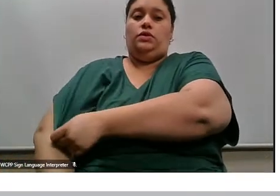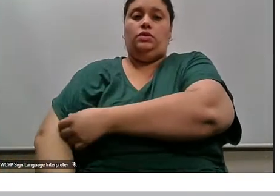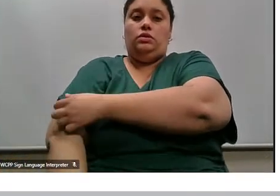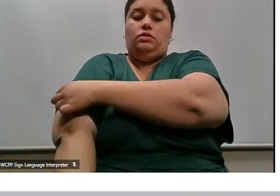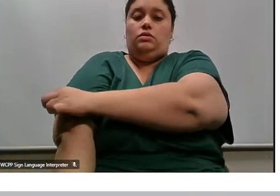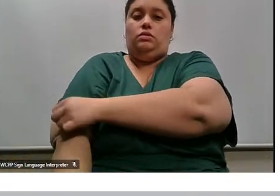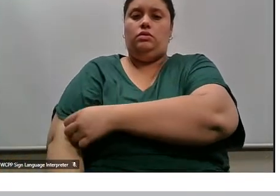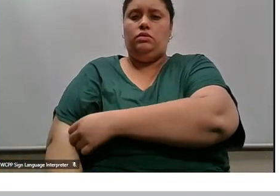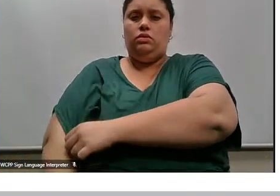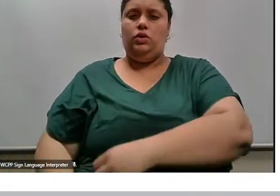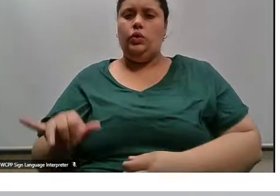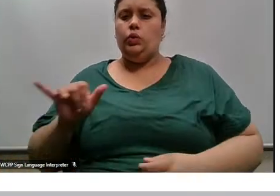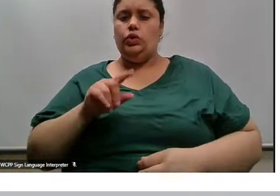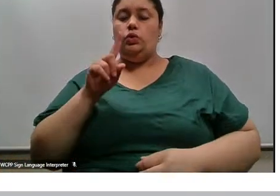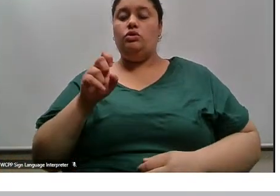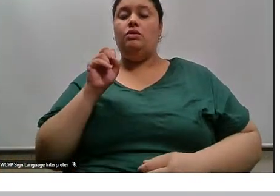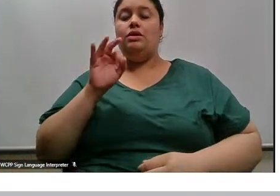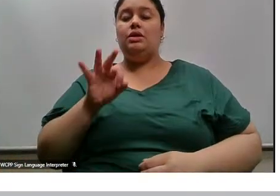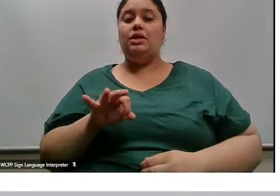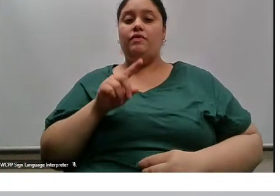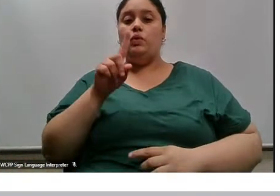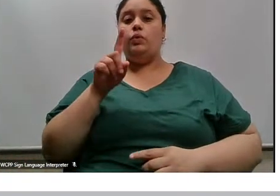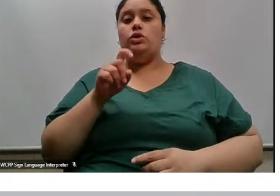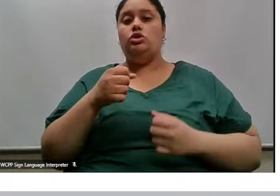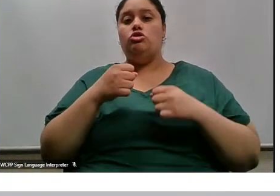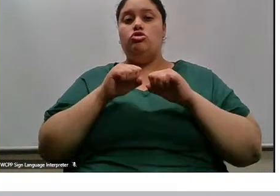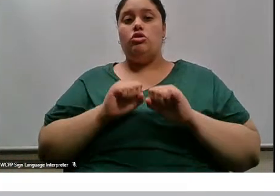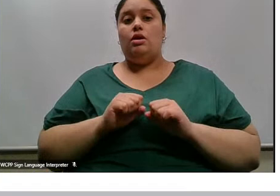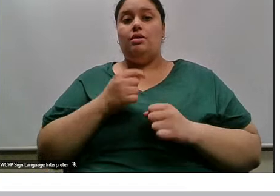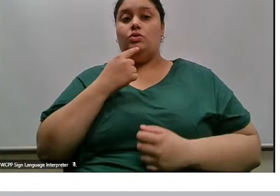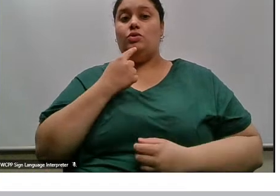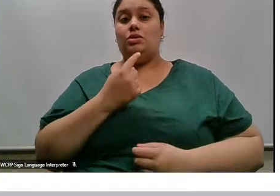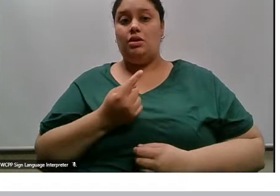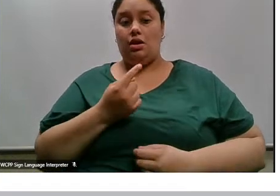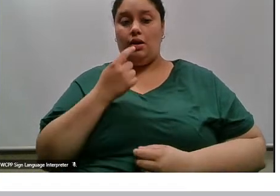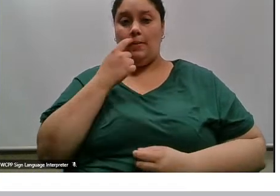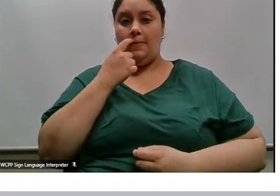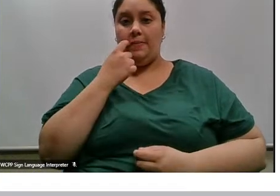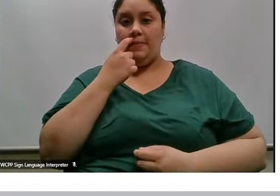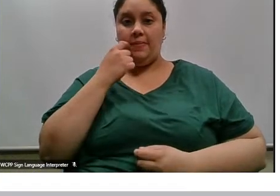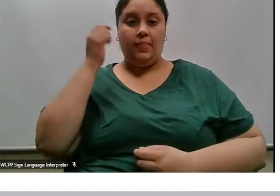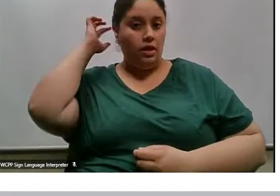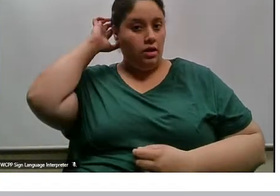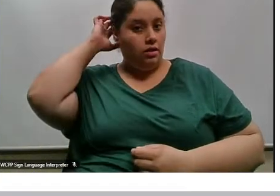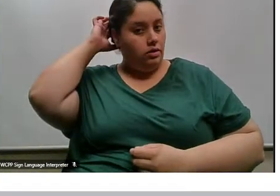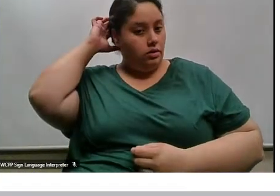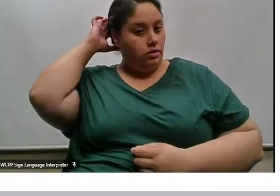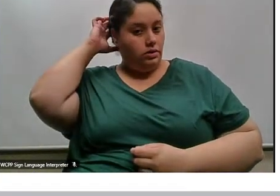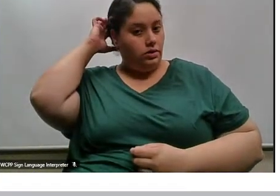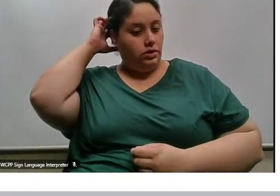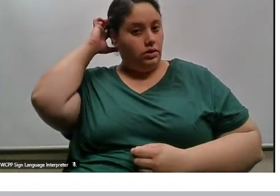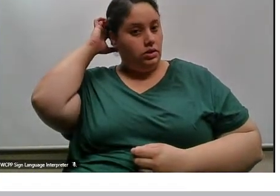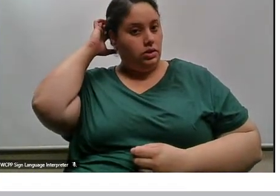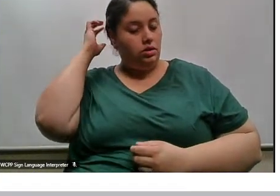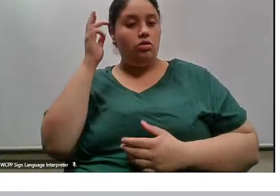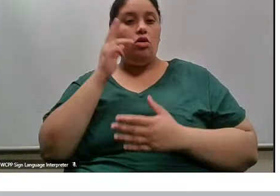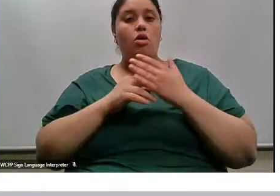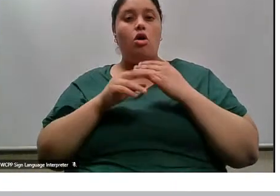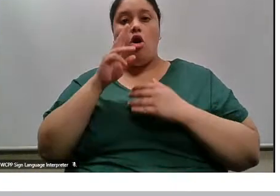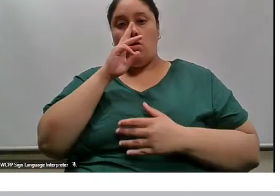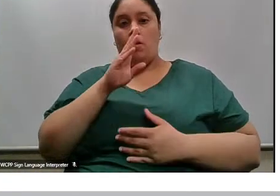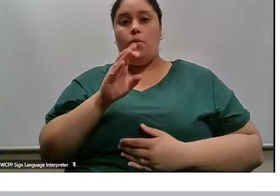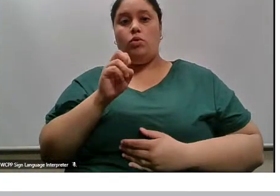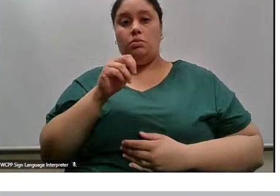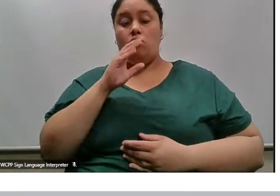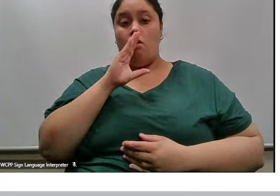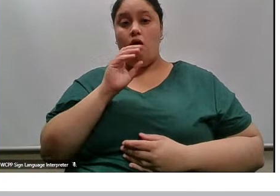Which question, Chair? If the question, Chair, is saying, I mean the question from Honorable Postman. Are you answering the